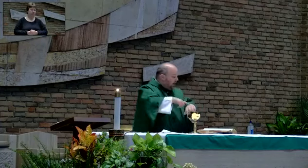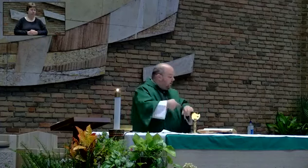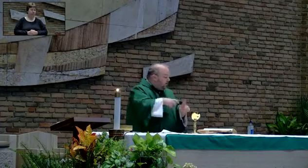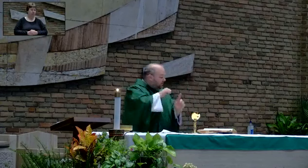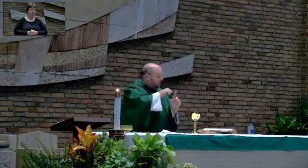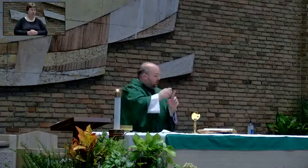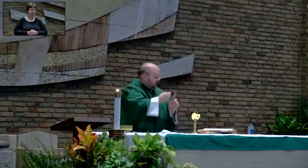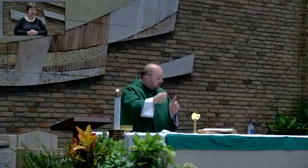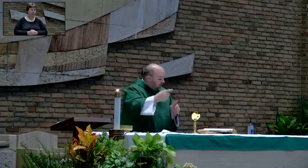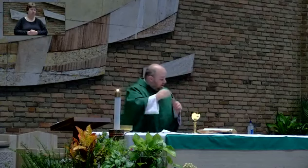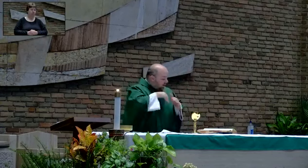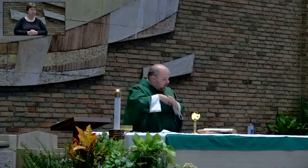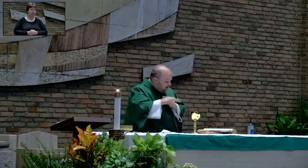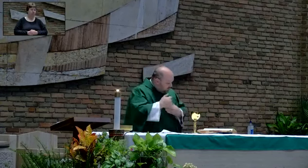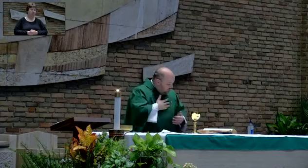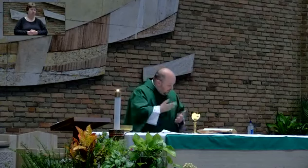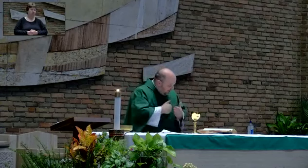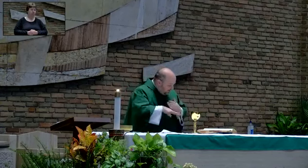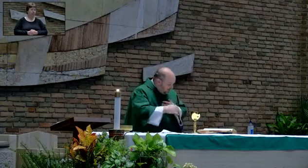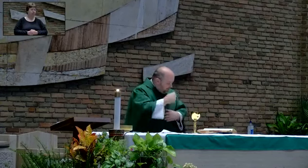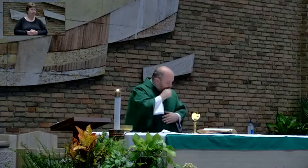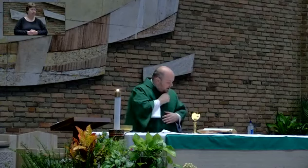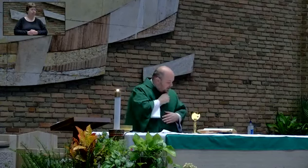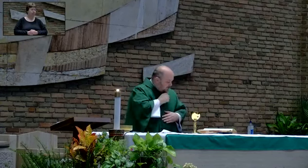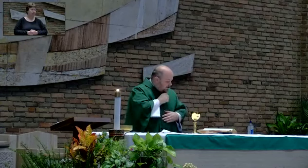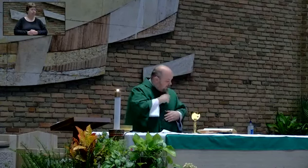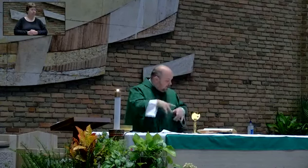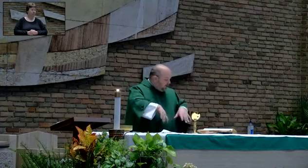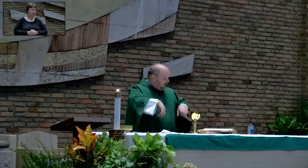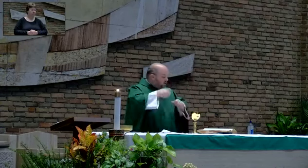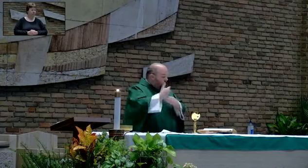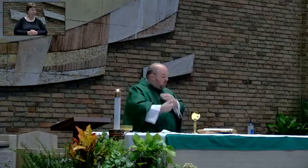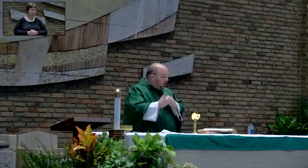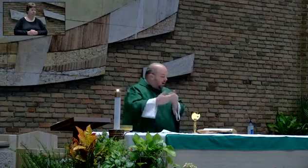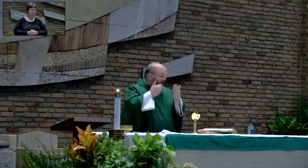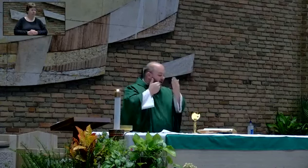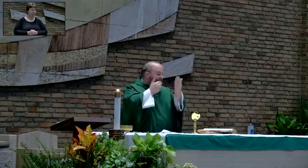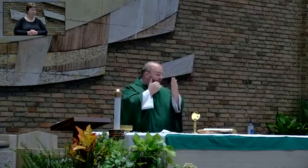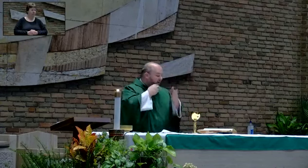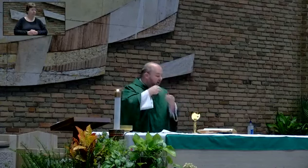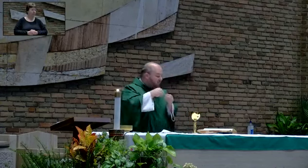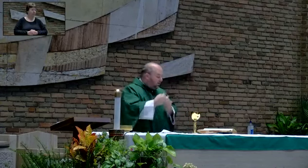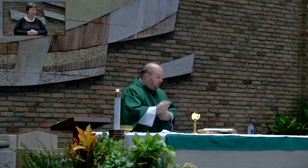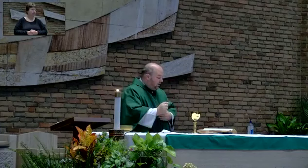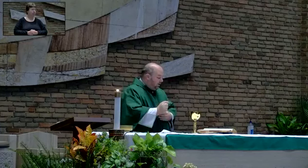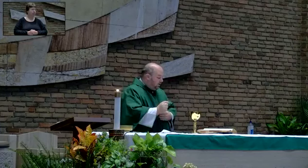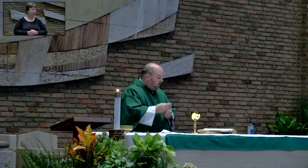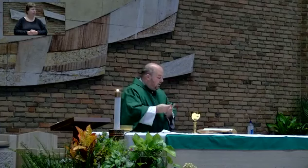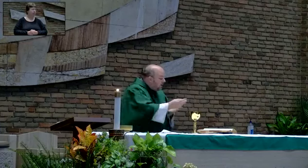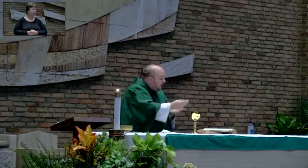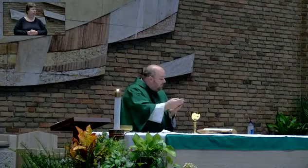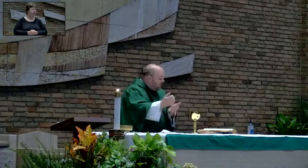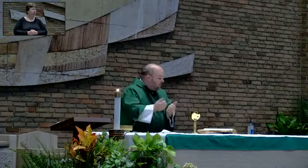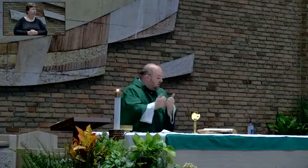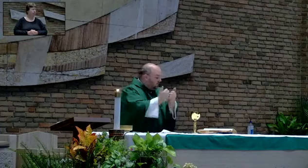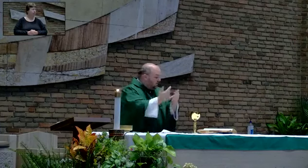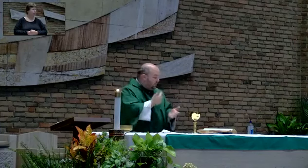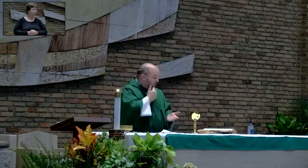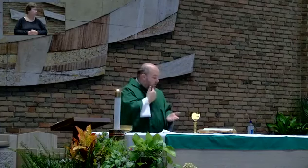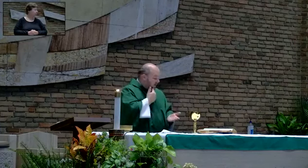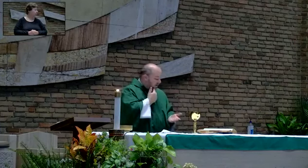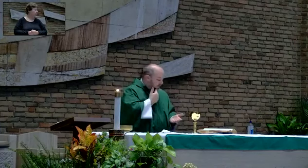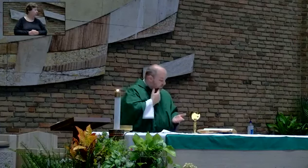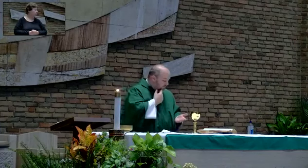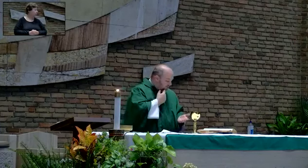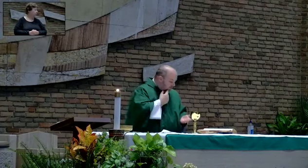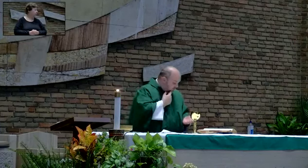At the time he was betrayed and entered willingly into his passion, he took bread and, giving thanks, broke it. He gave it to his